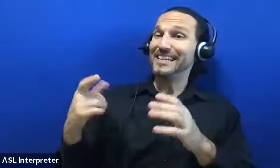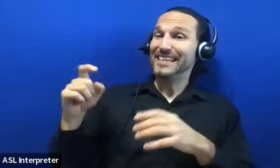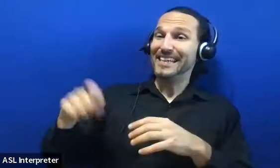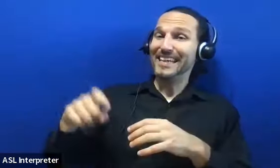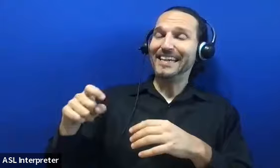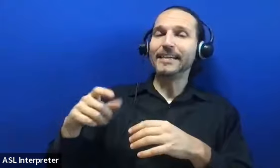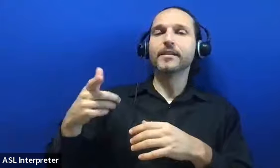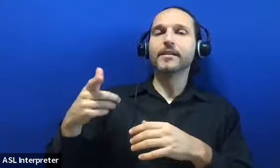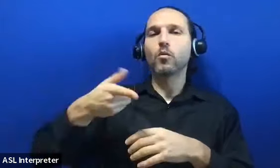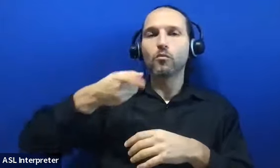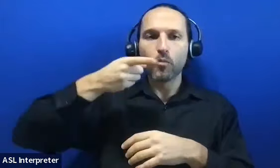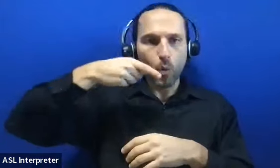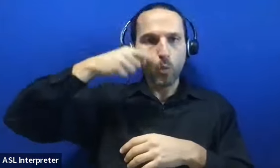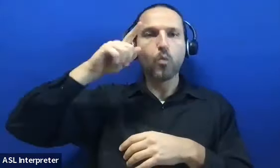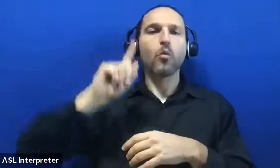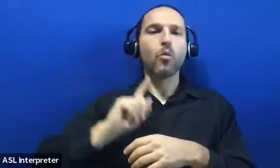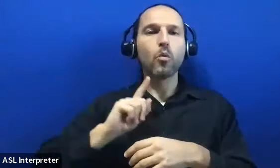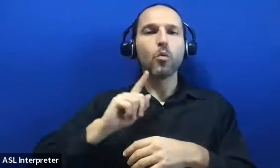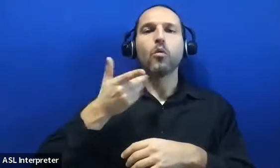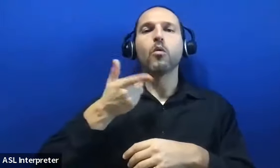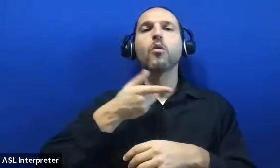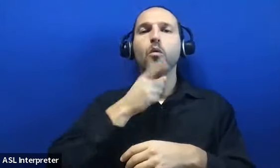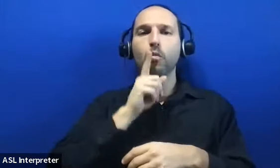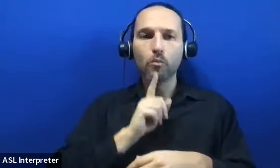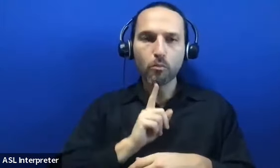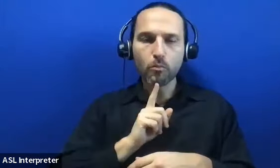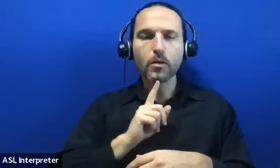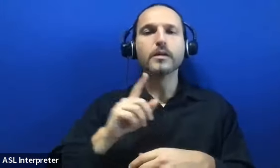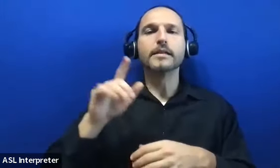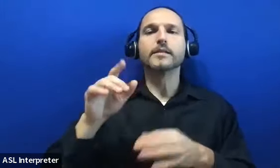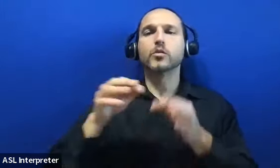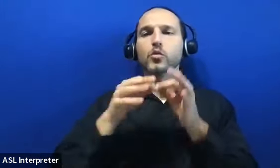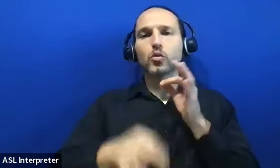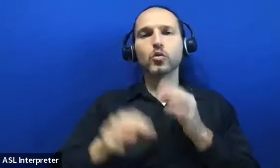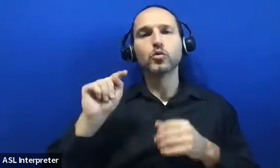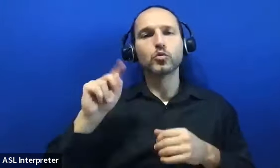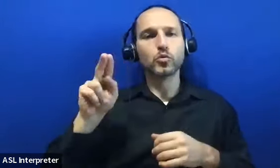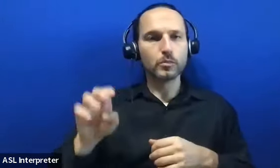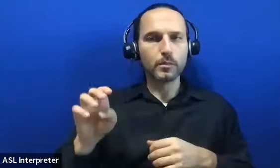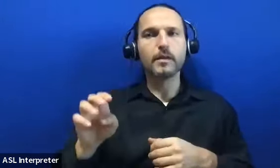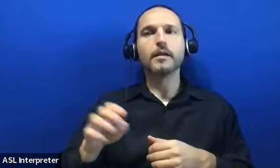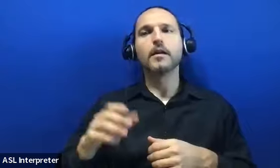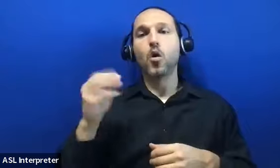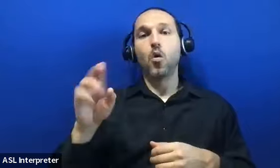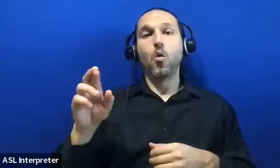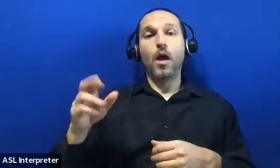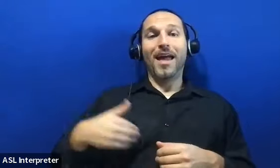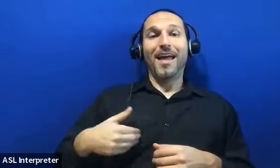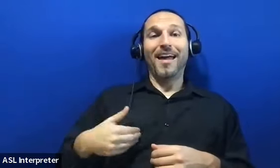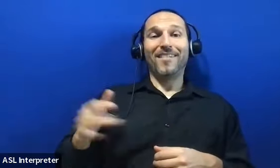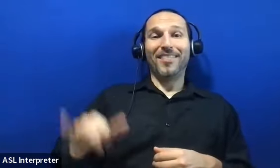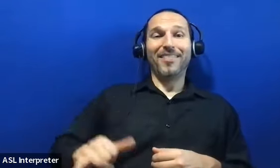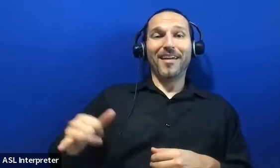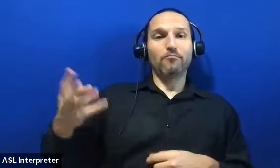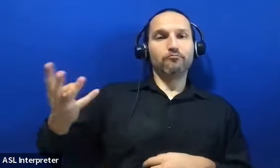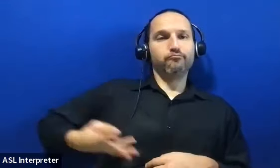feeding tube, either through the nose, through the mouth, or directly inserted into the stomach right